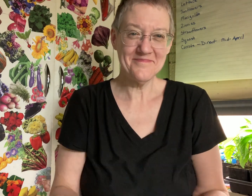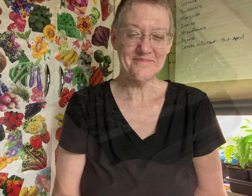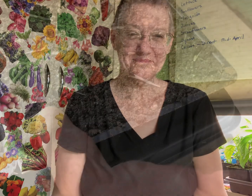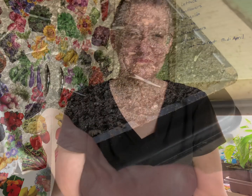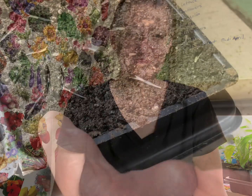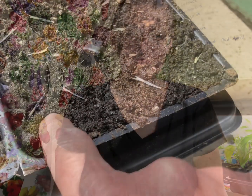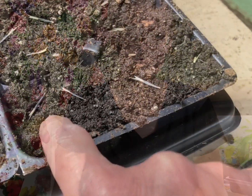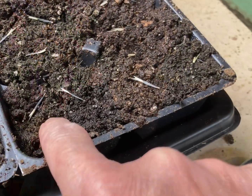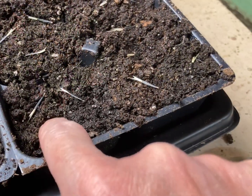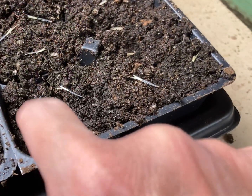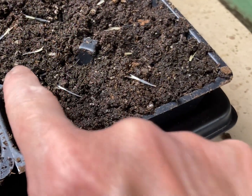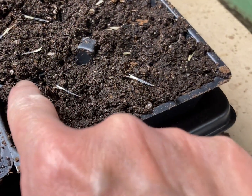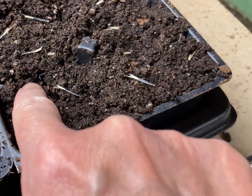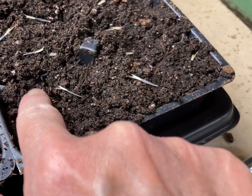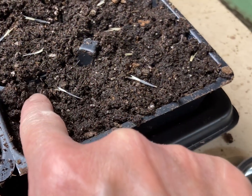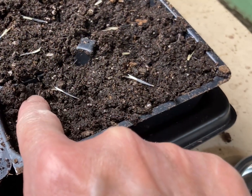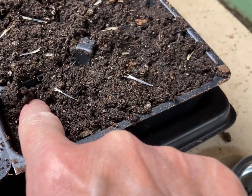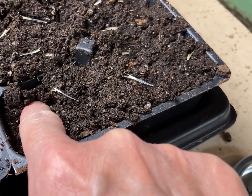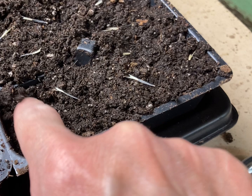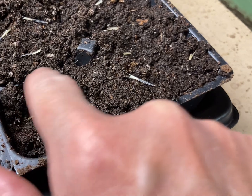they grow really quickly.